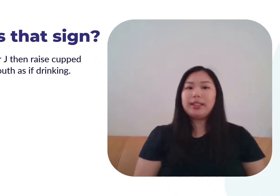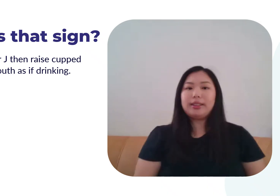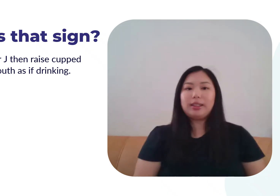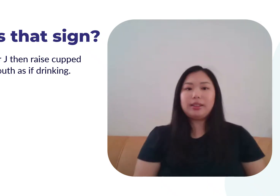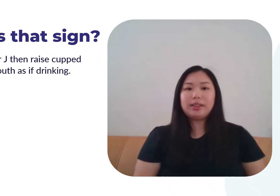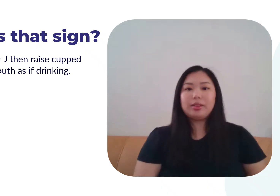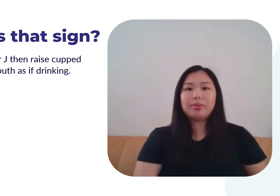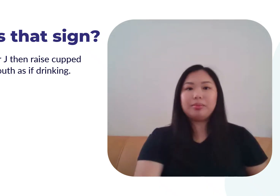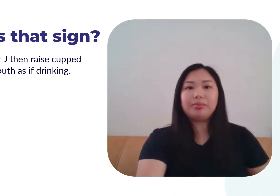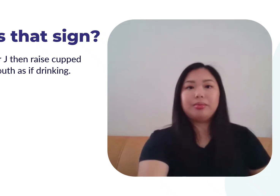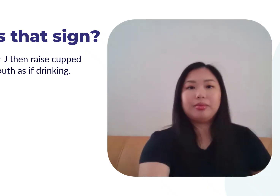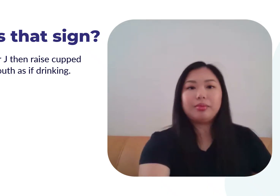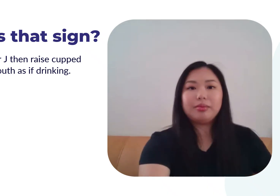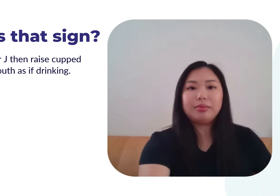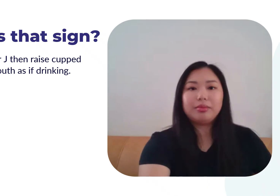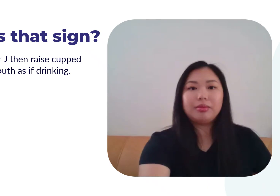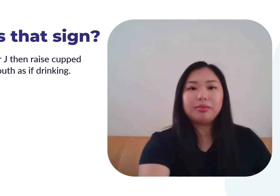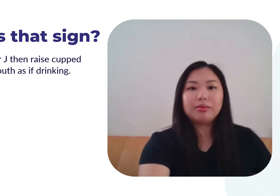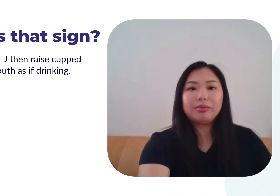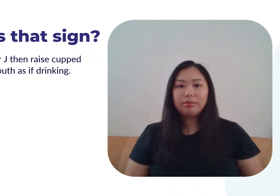what sign is this?